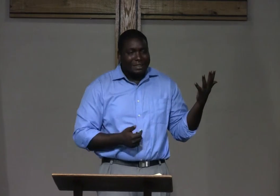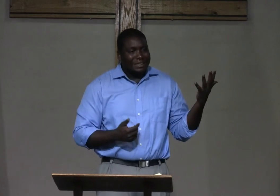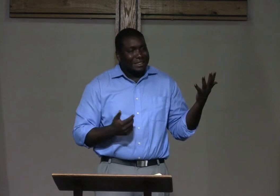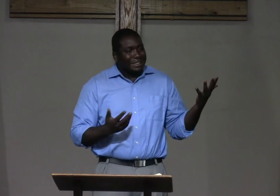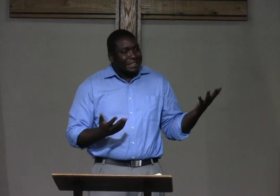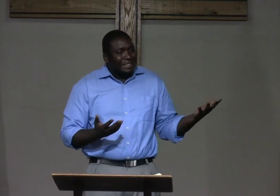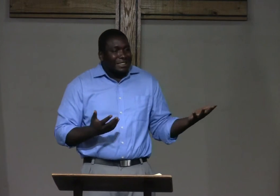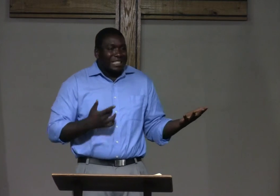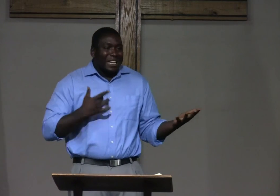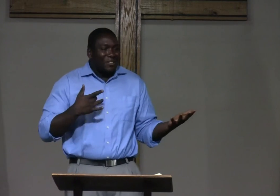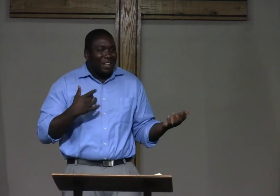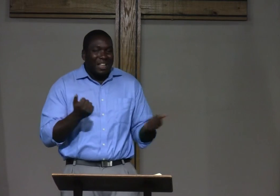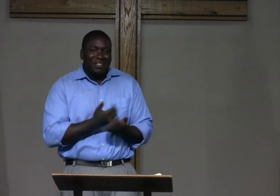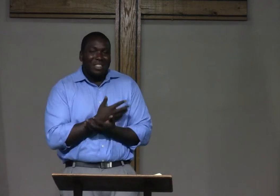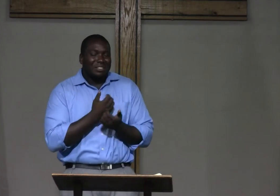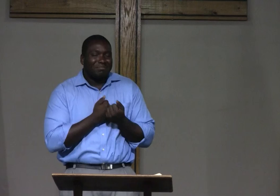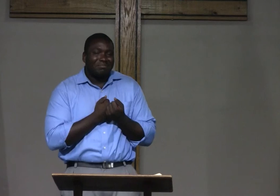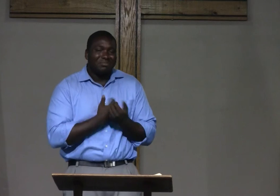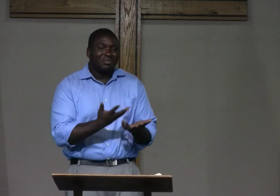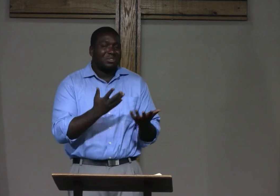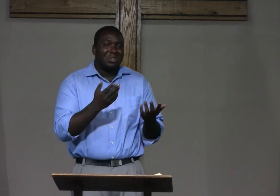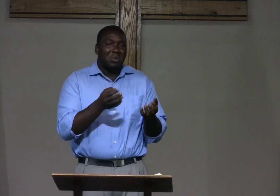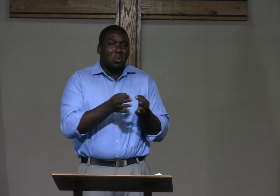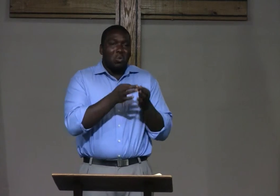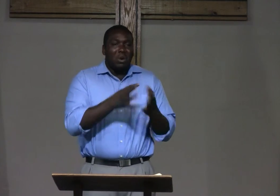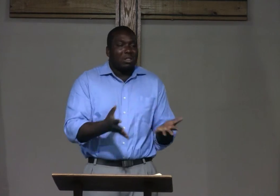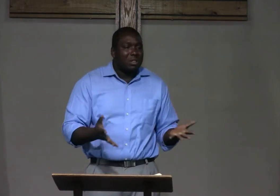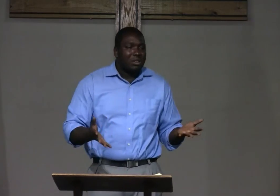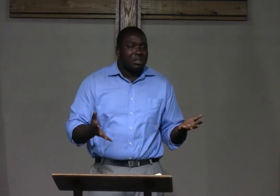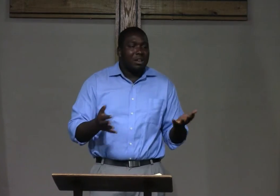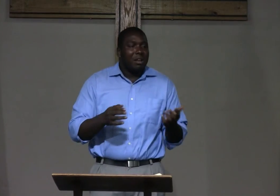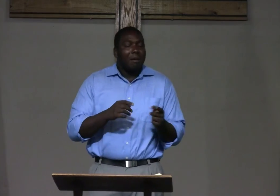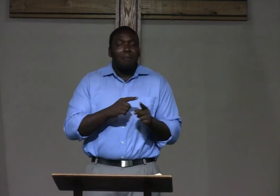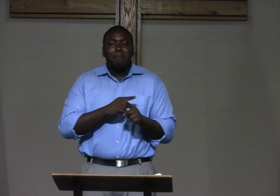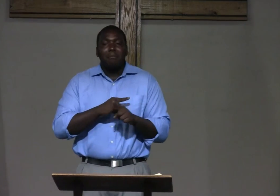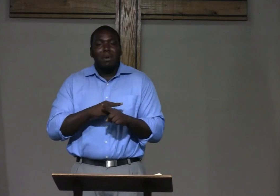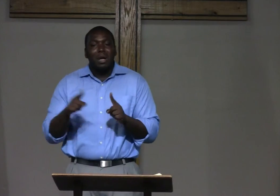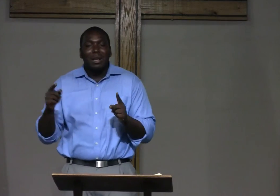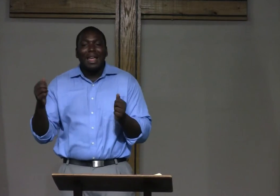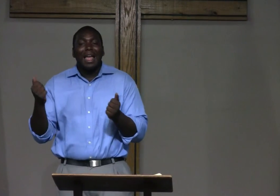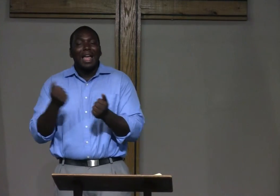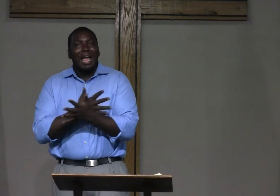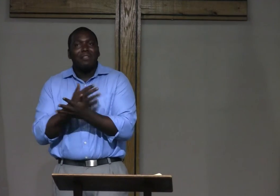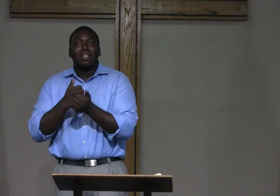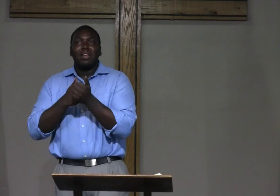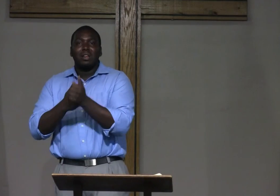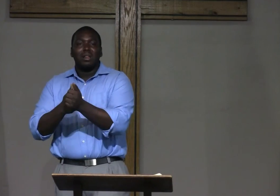intends. And sometimes it seems like nothing's going right and all this work is in vain.